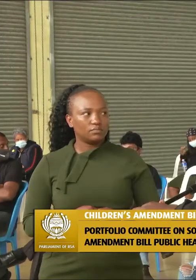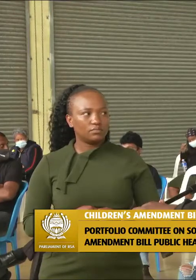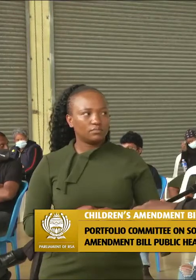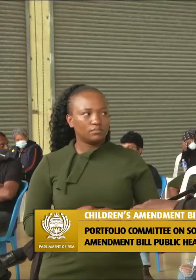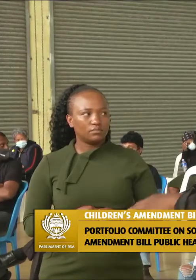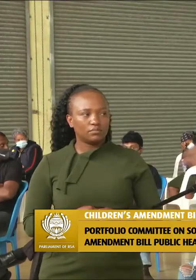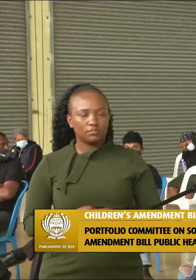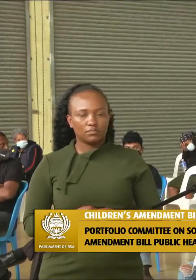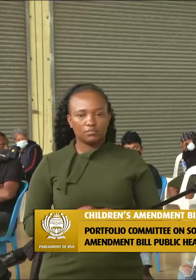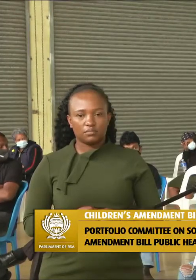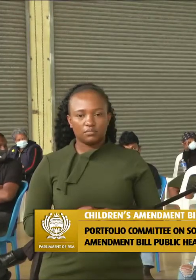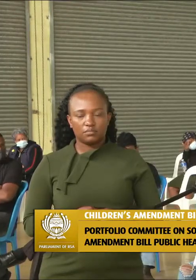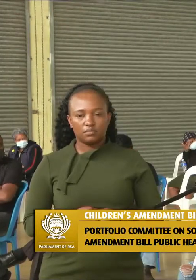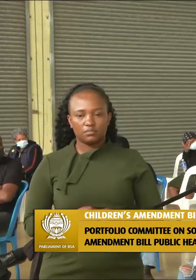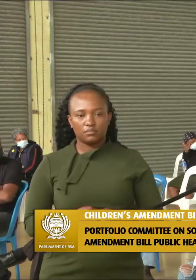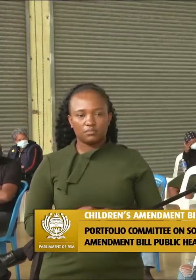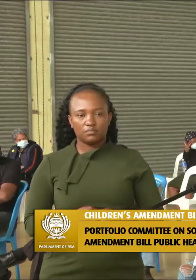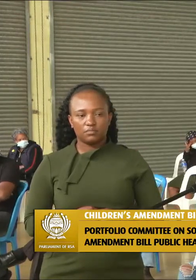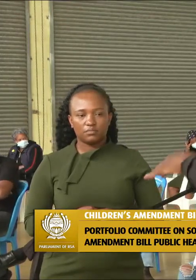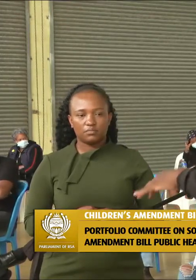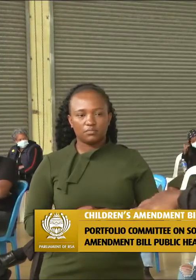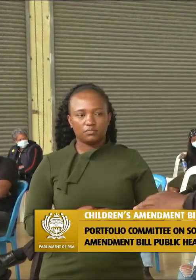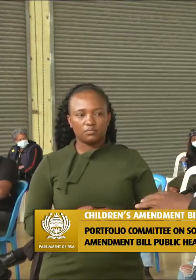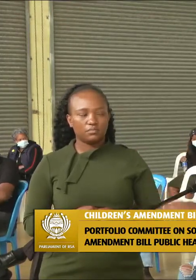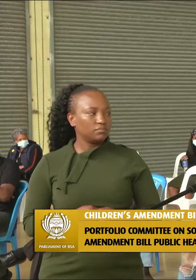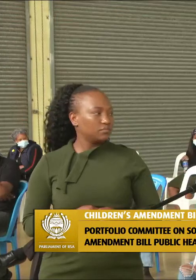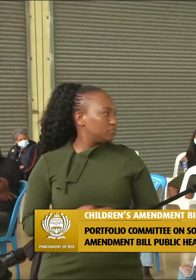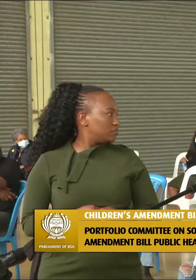umqondisi osekelayo lapha kulo mnyango